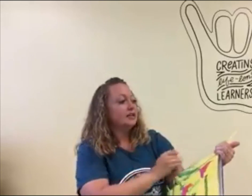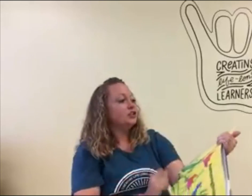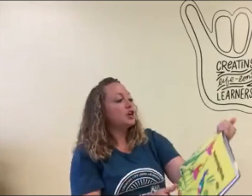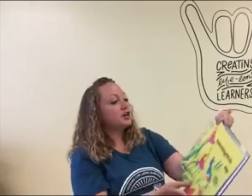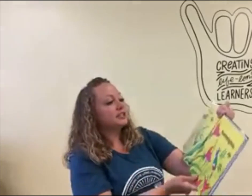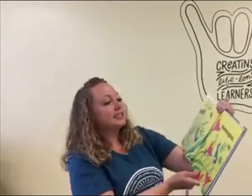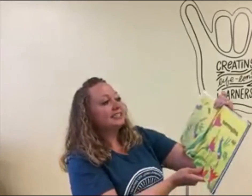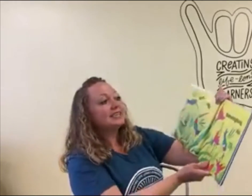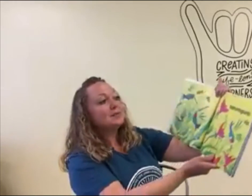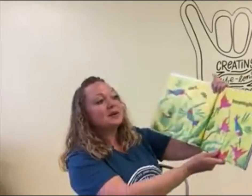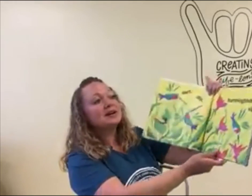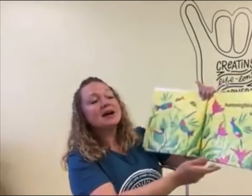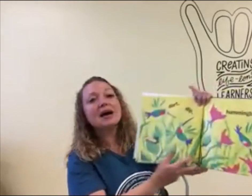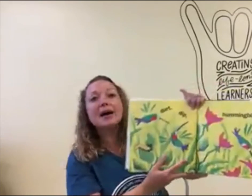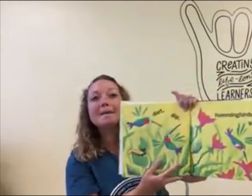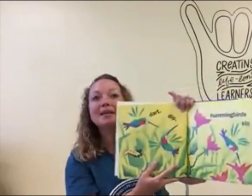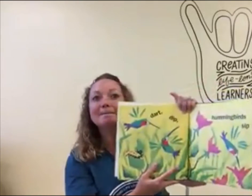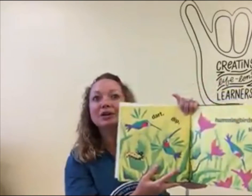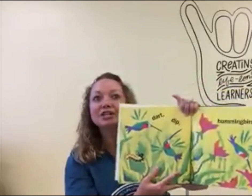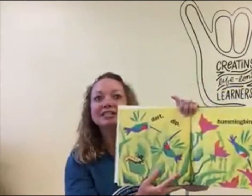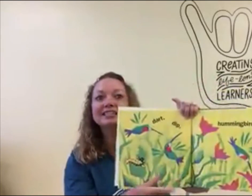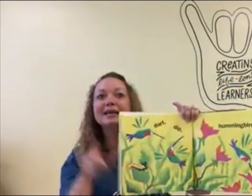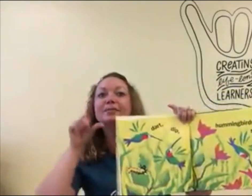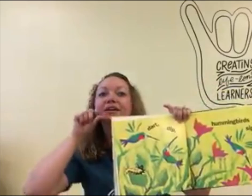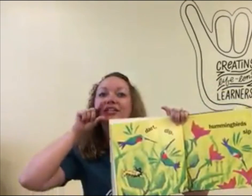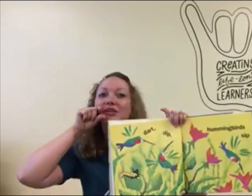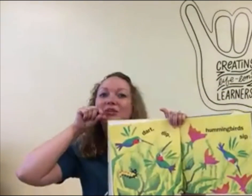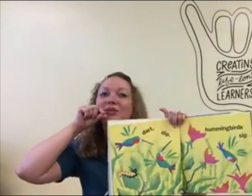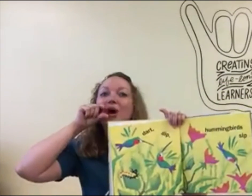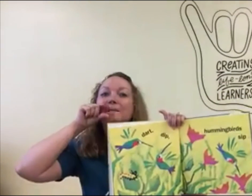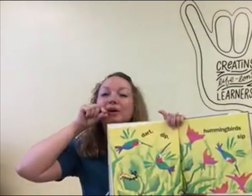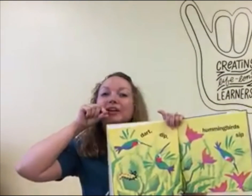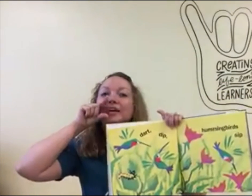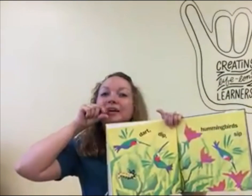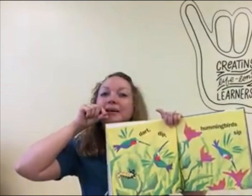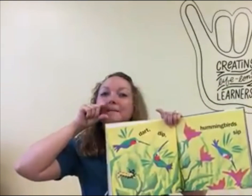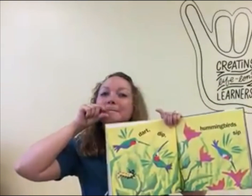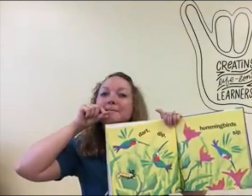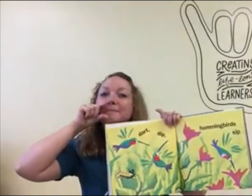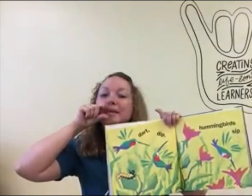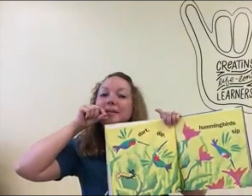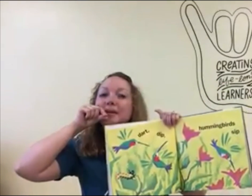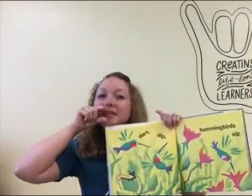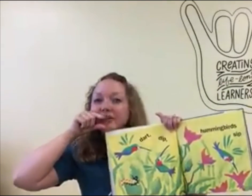Dart, dip, hummingbird, sip. So you do a bird. Beep, beep, beep. And they're sipping.